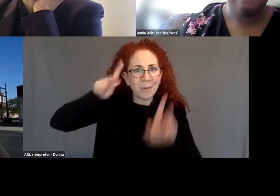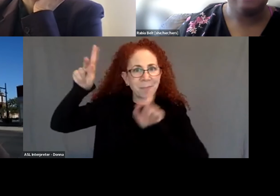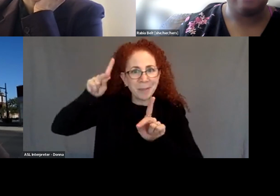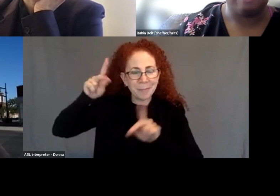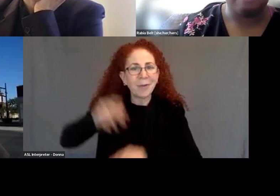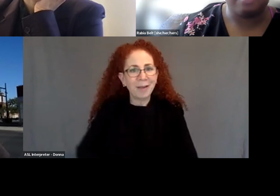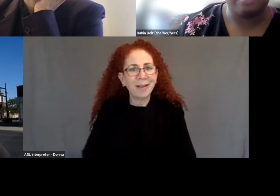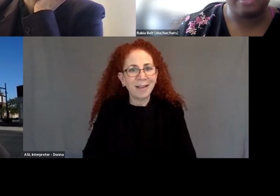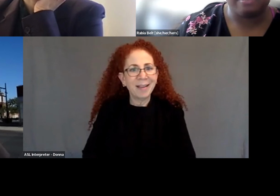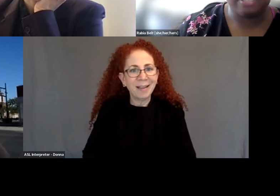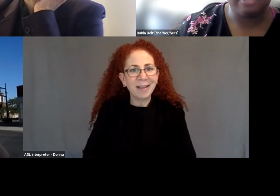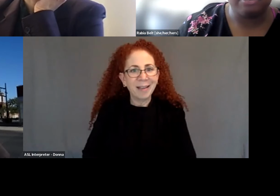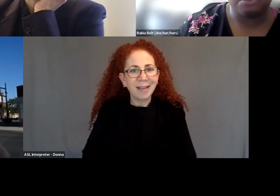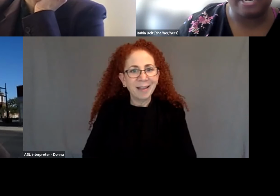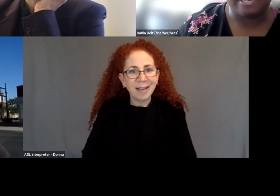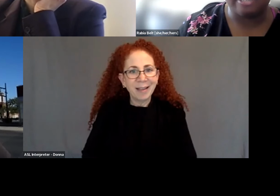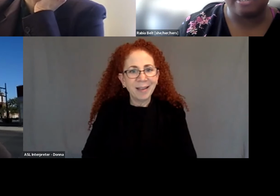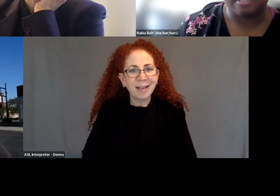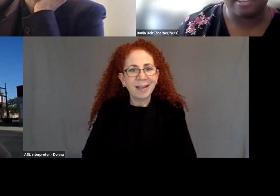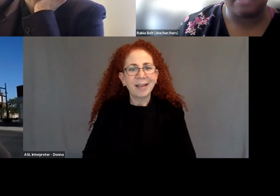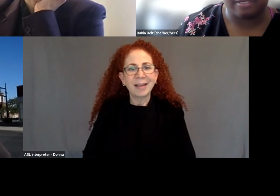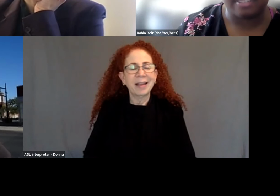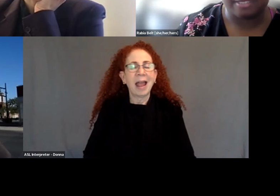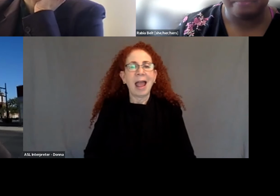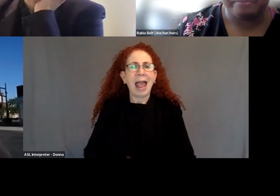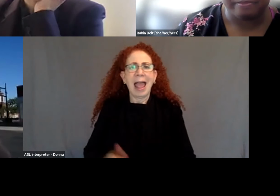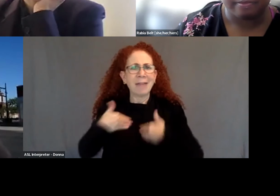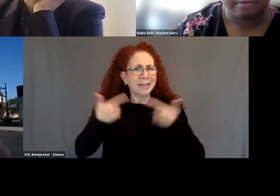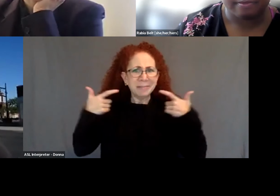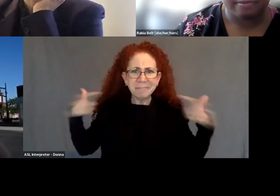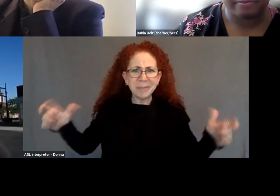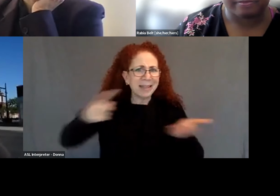in sort of these huge weighty issues in conversation.